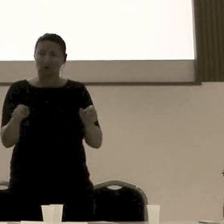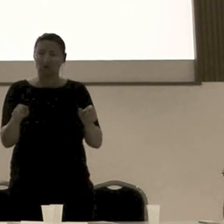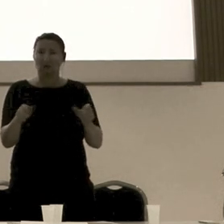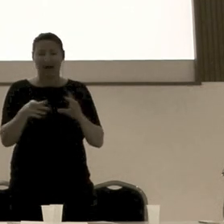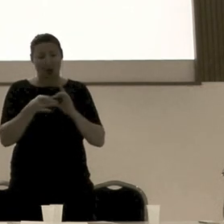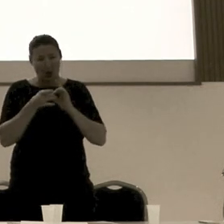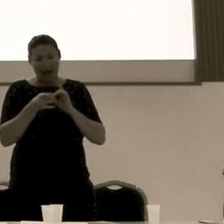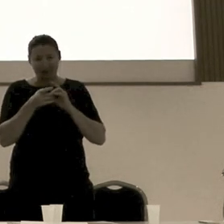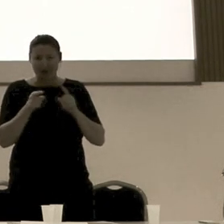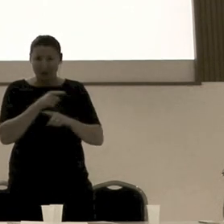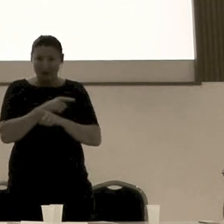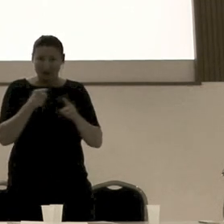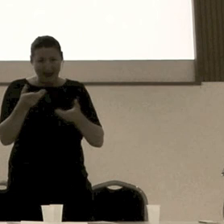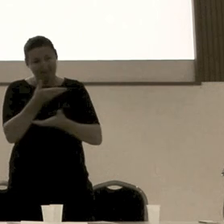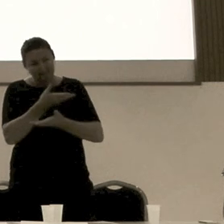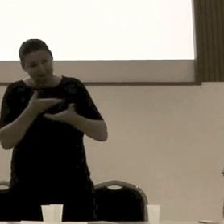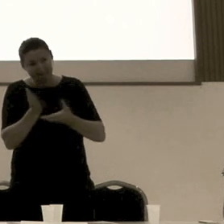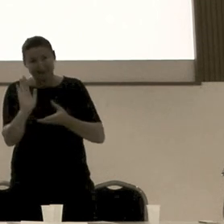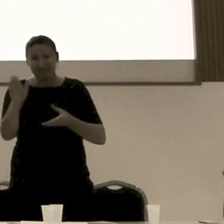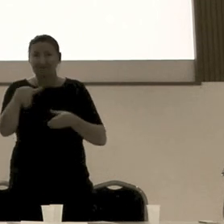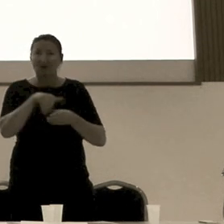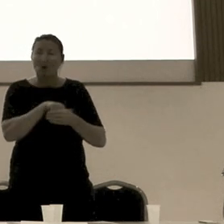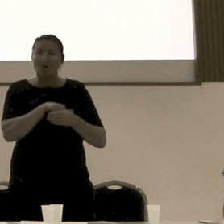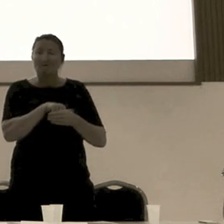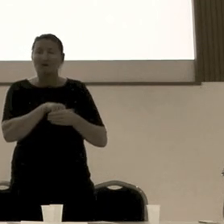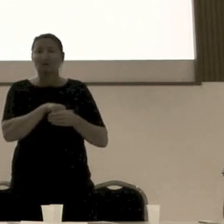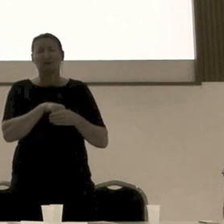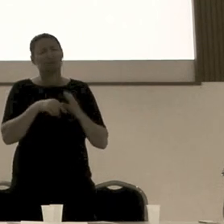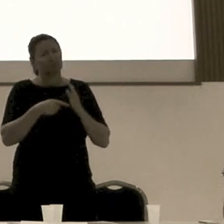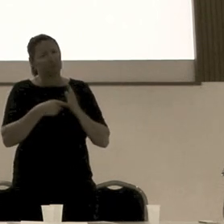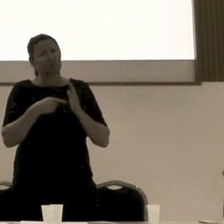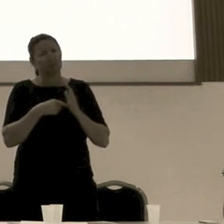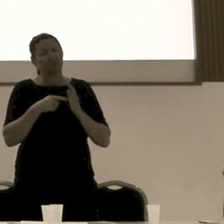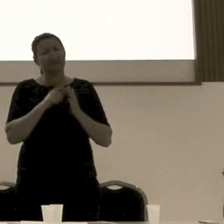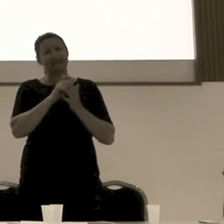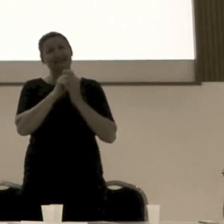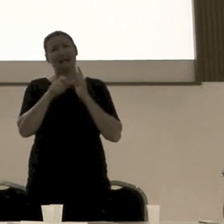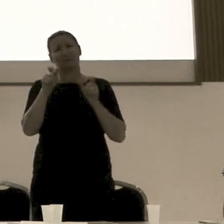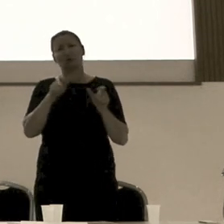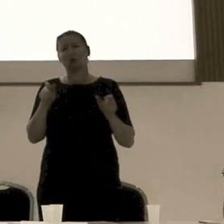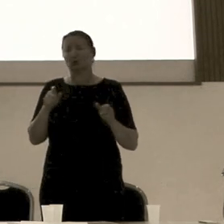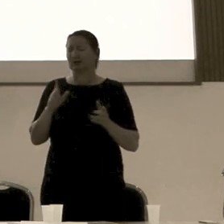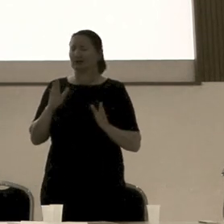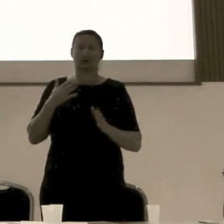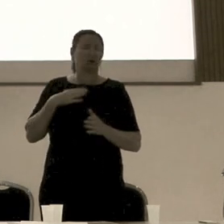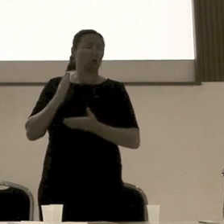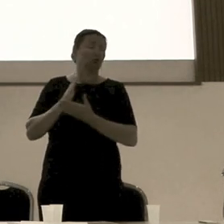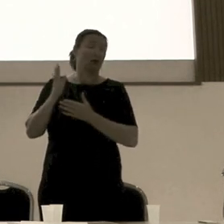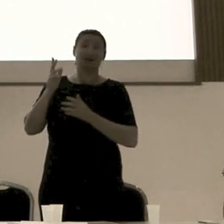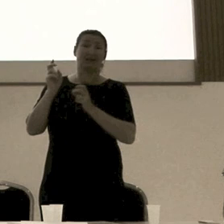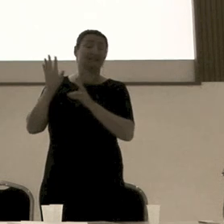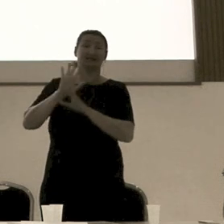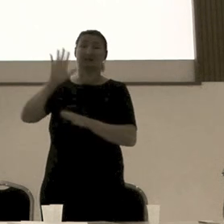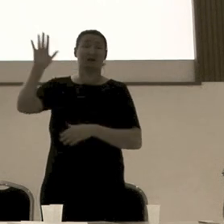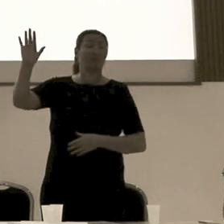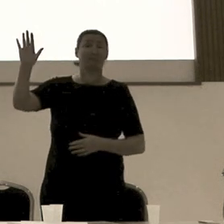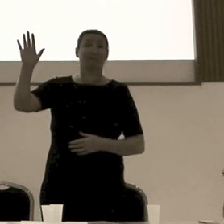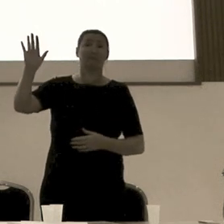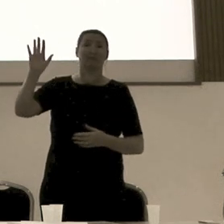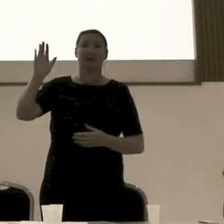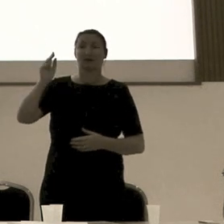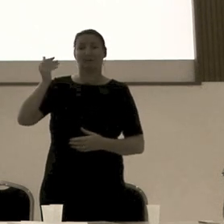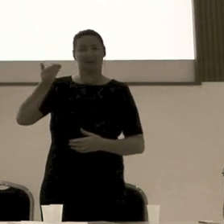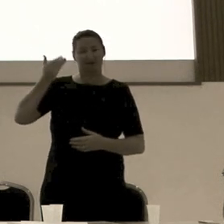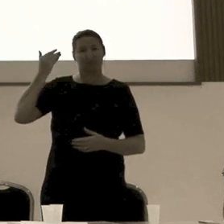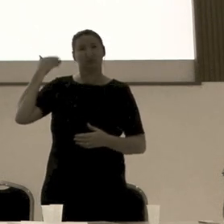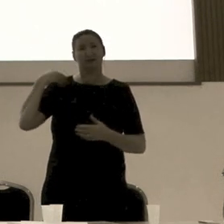changes. This is especially important as many disabled students have reported losing trust in the system because their previous